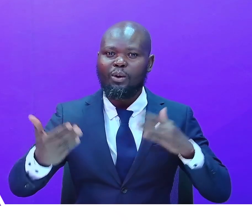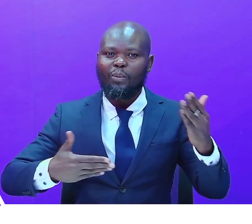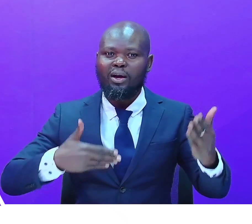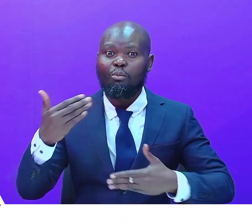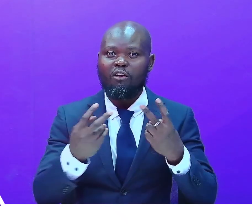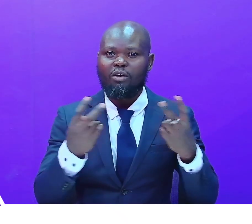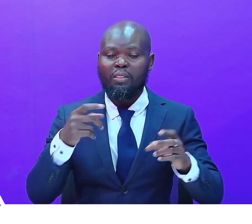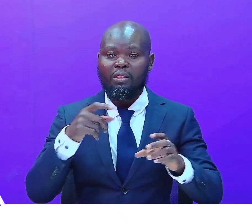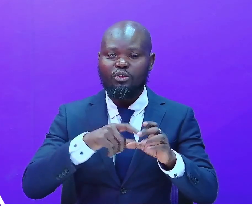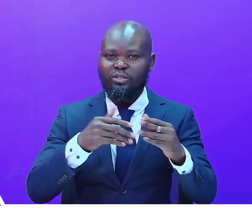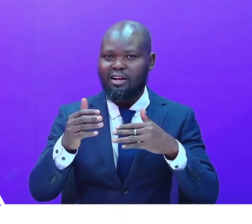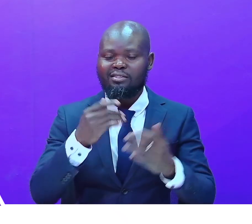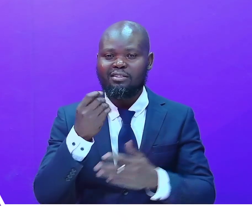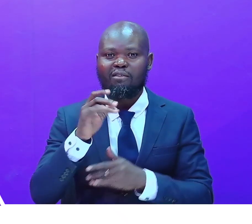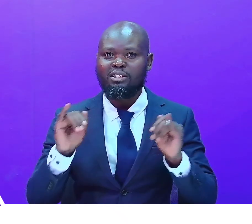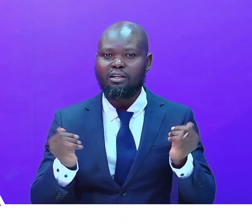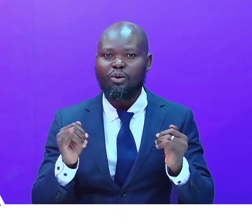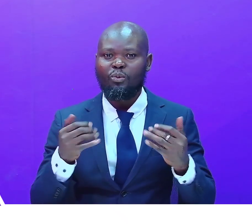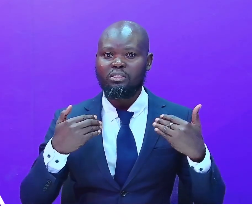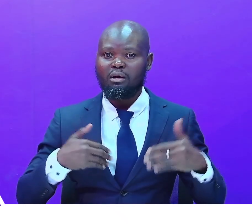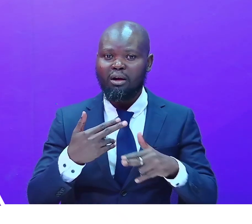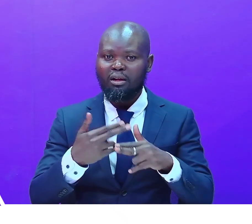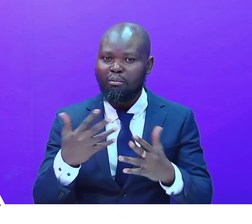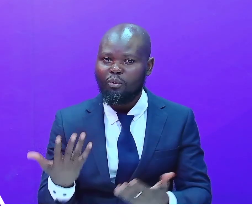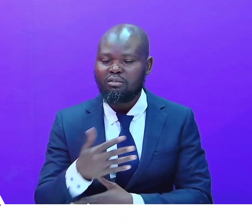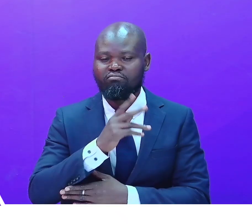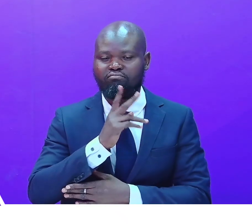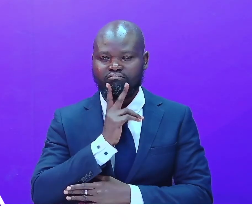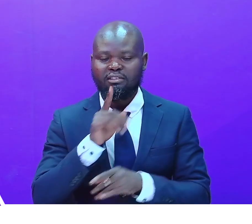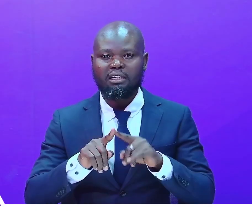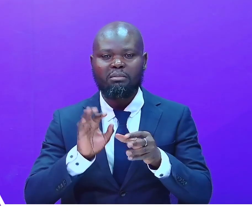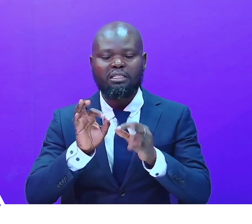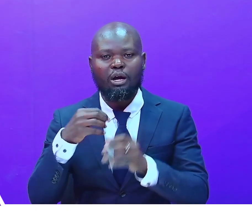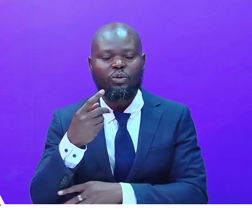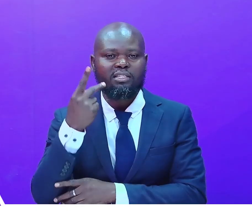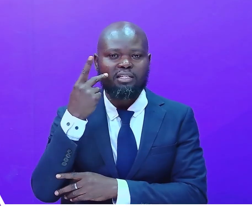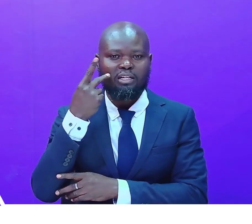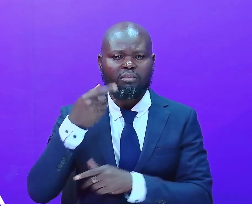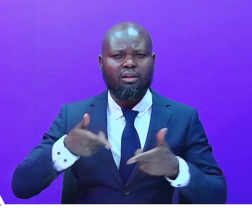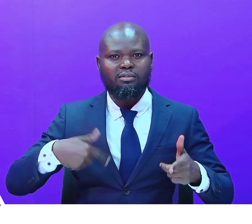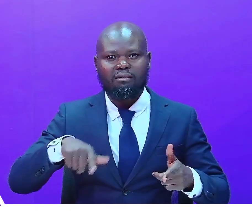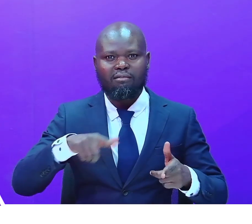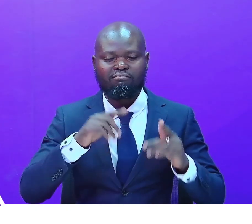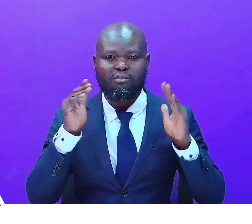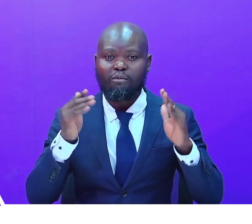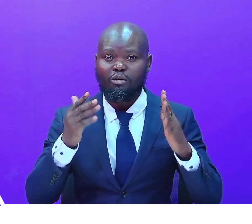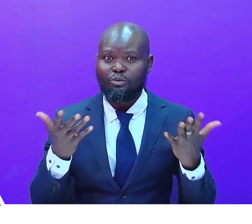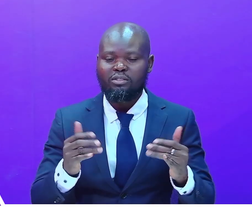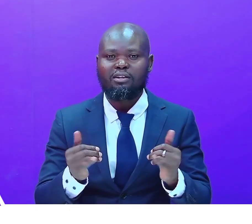viewer, welcome to Sans TV News, and thank you for joining us as we get to inform you the news making headlines in the country. My name is Elvis Odhiambo,